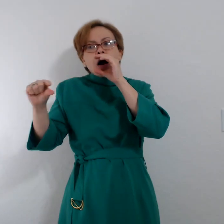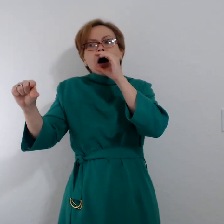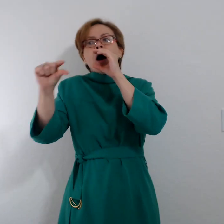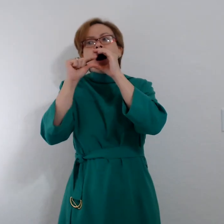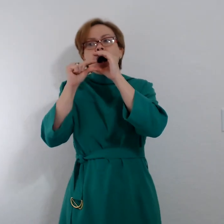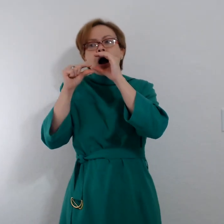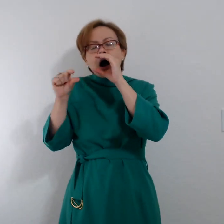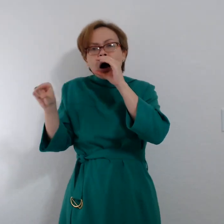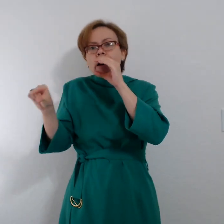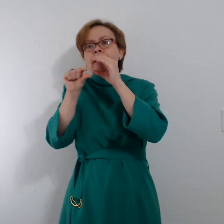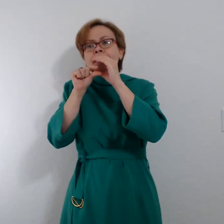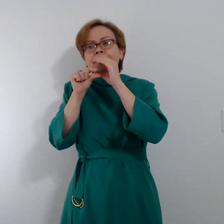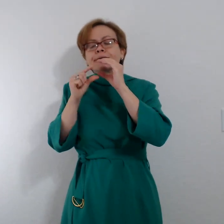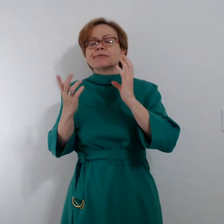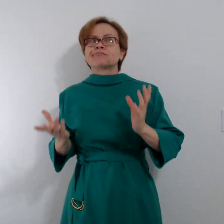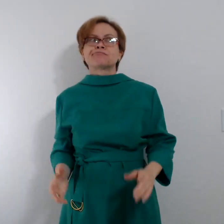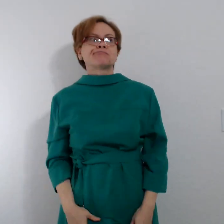So that clearly wasn't going to work.